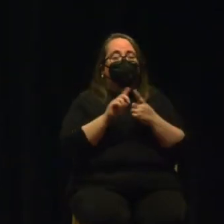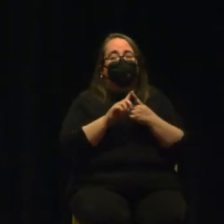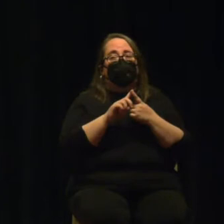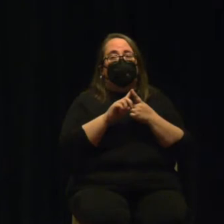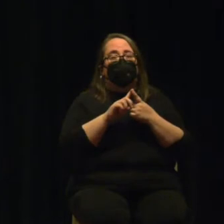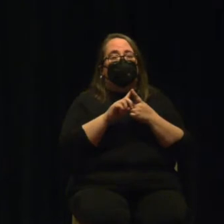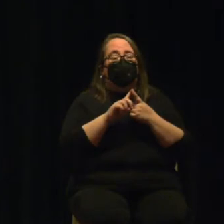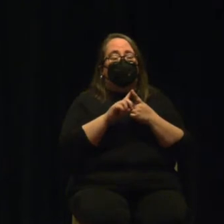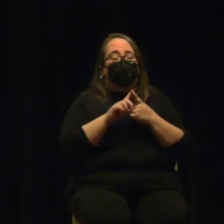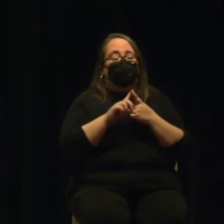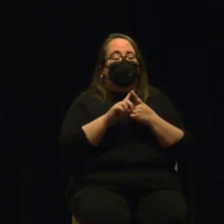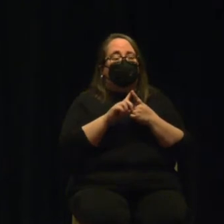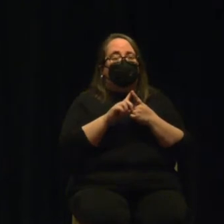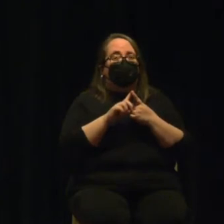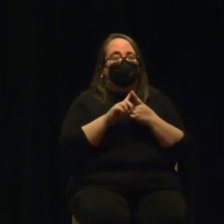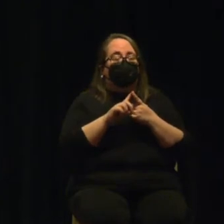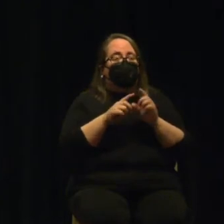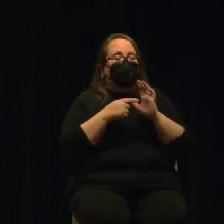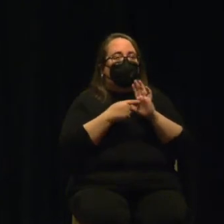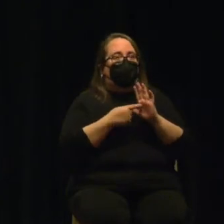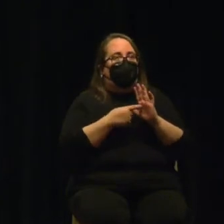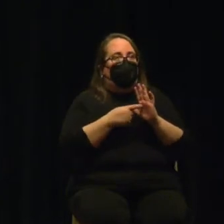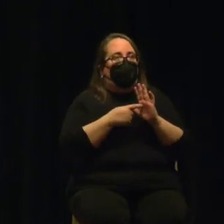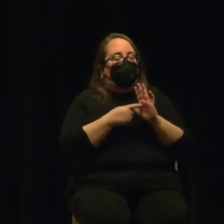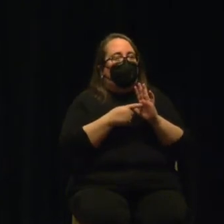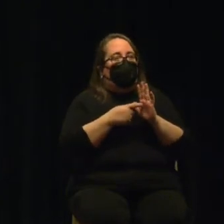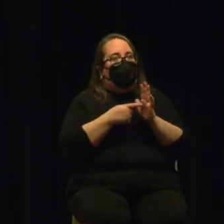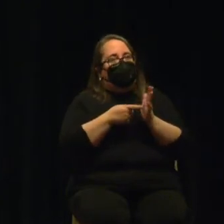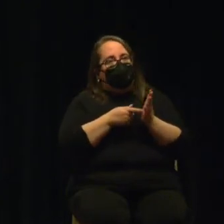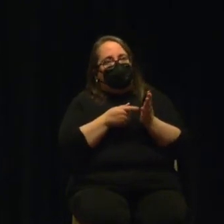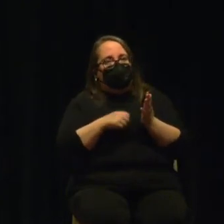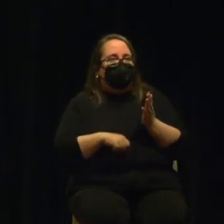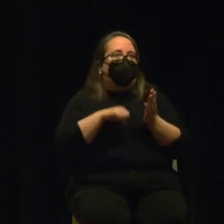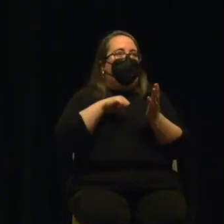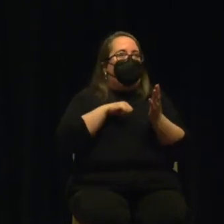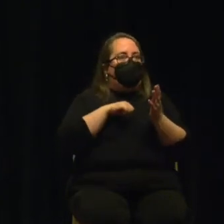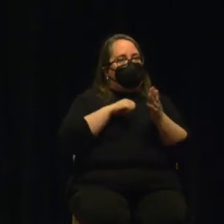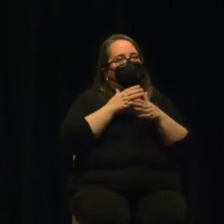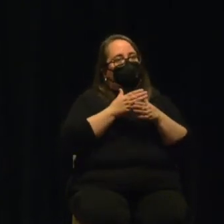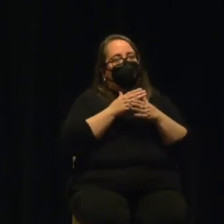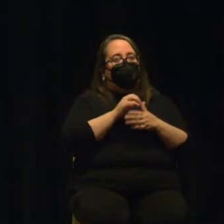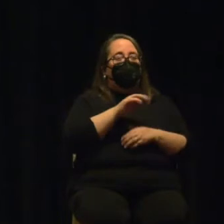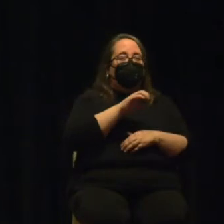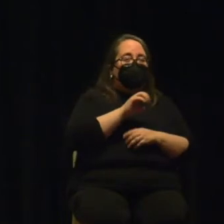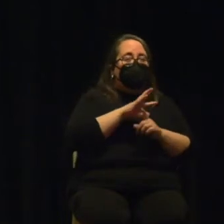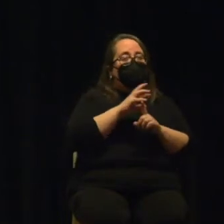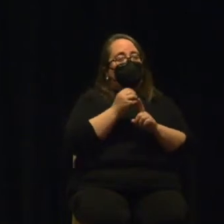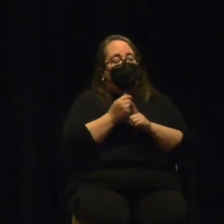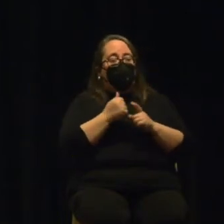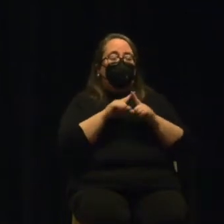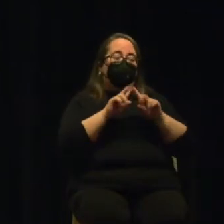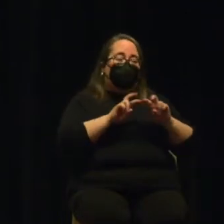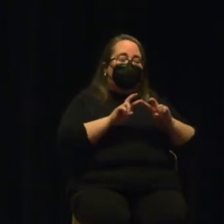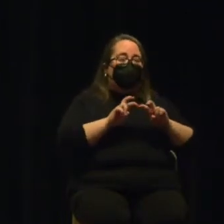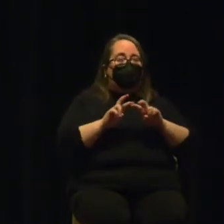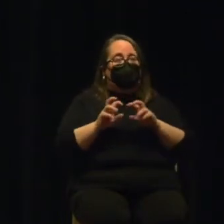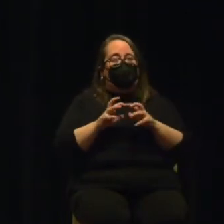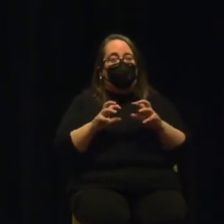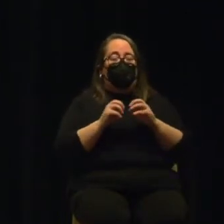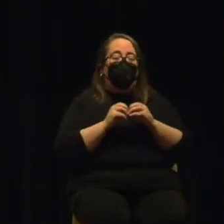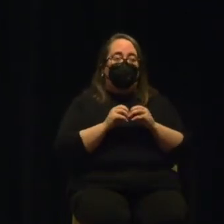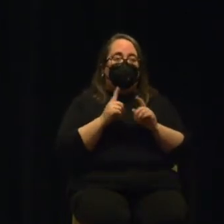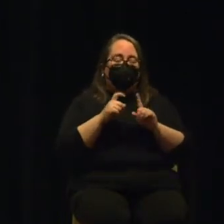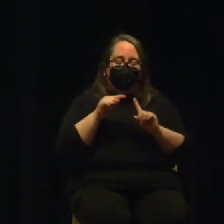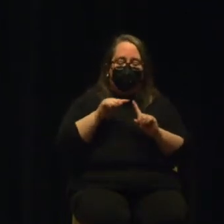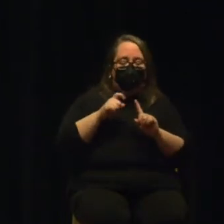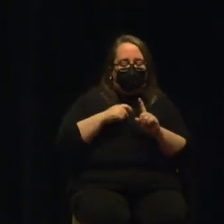like extrapolate some sense of self-dignity amongst the cultures and races is something that we should probably be exploring in lots of ways. Like there's something there that we